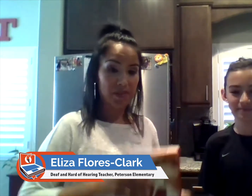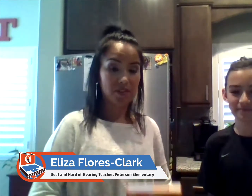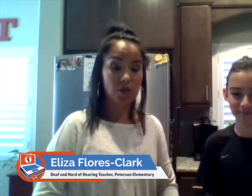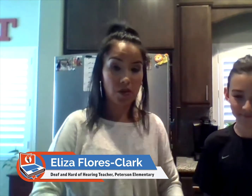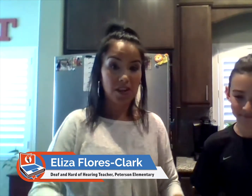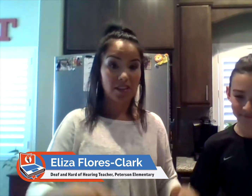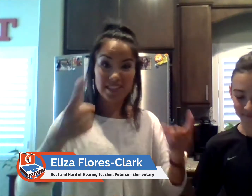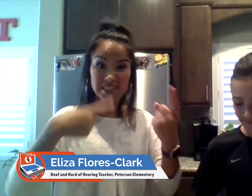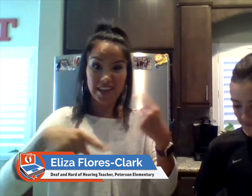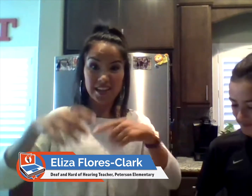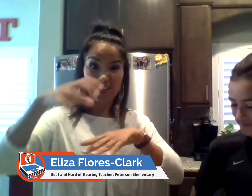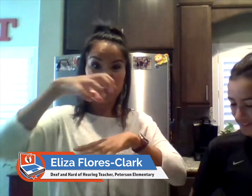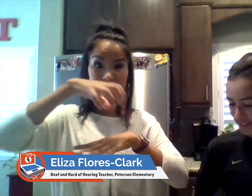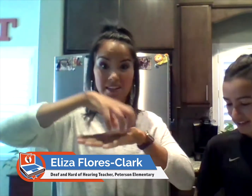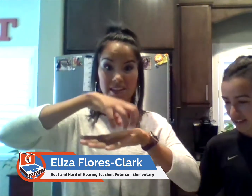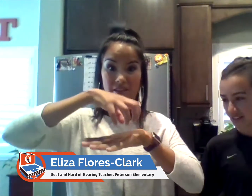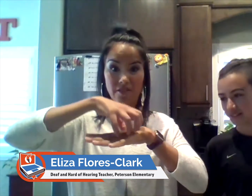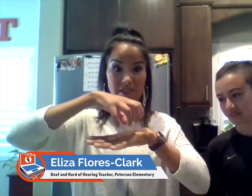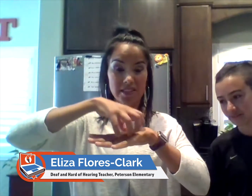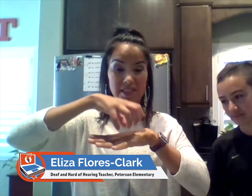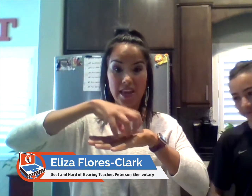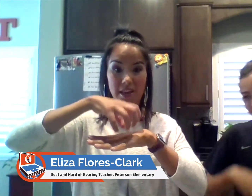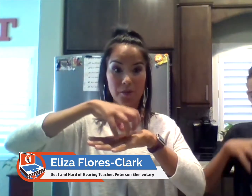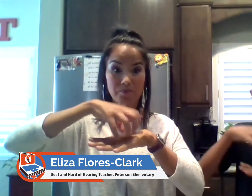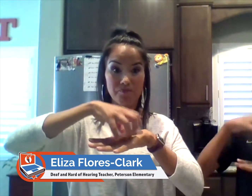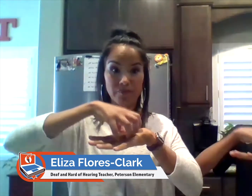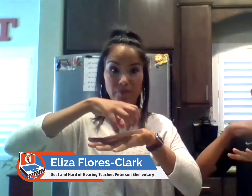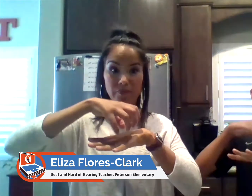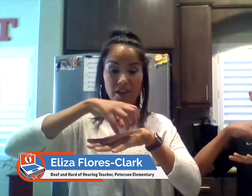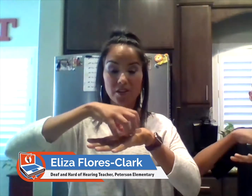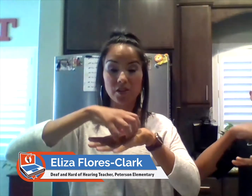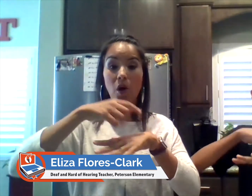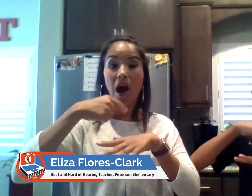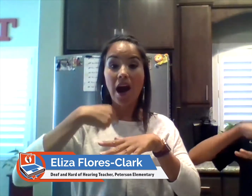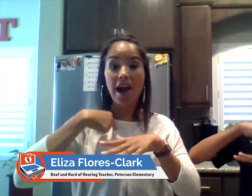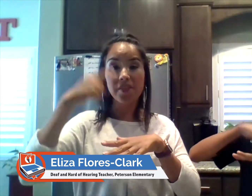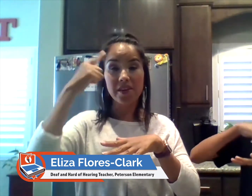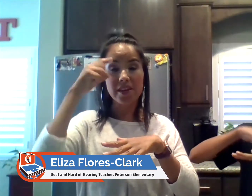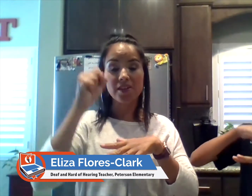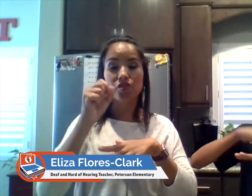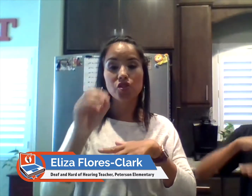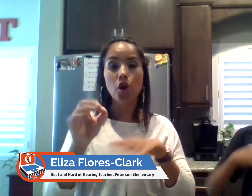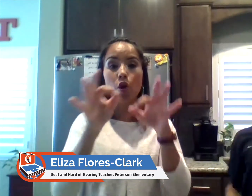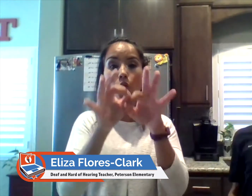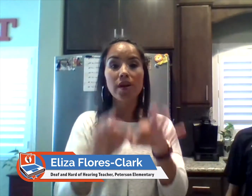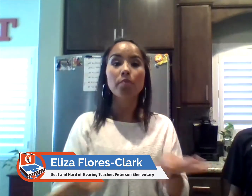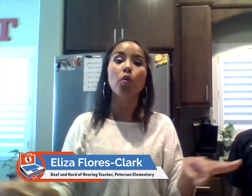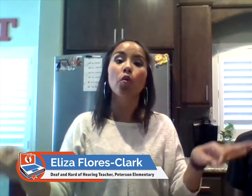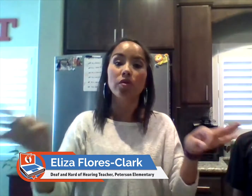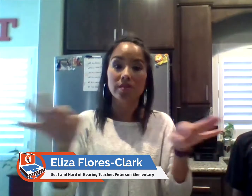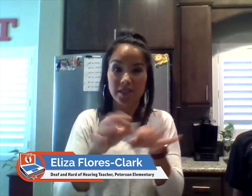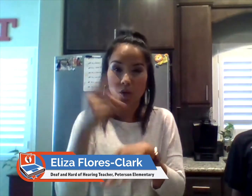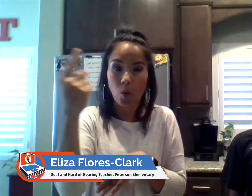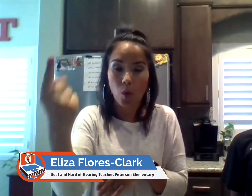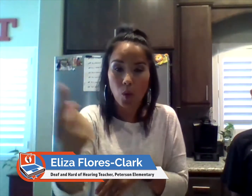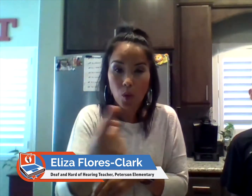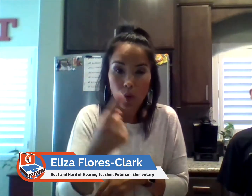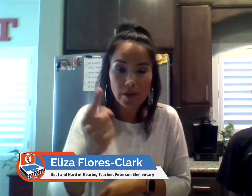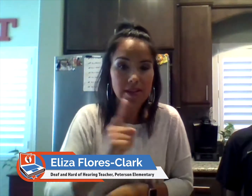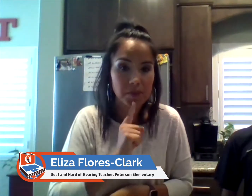So let's sign cake together. This is cake. So I think it is so important to always